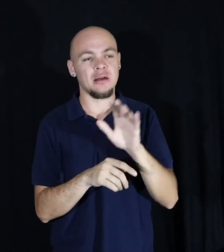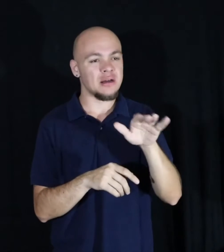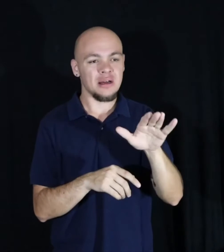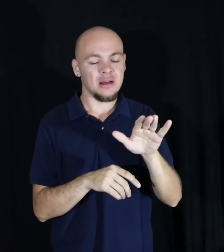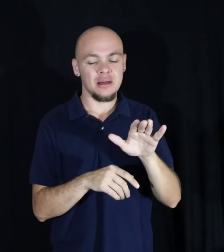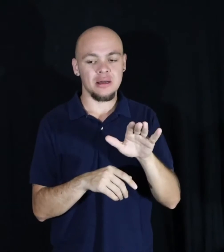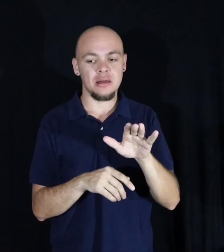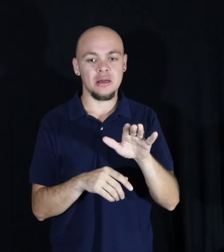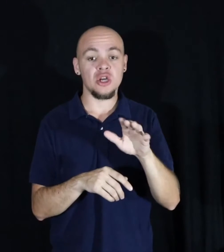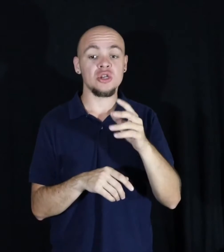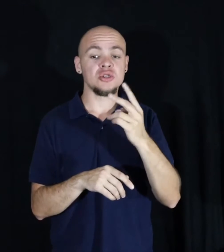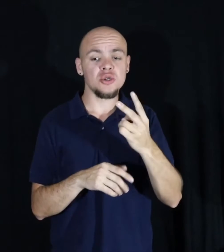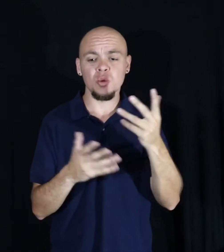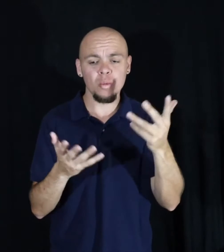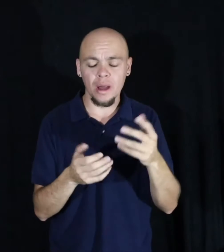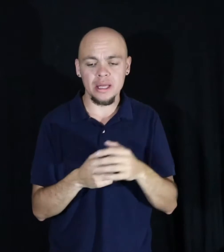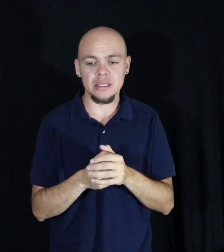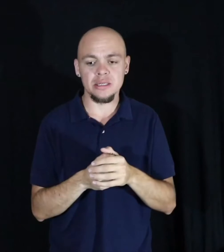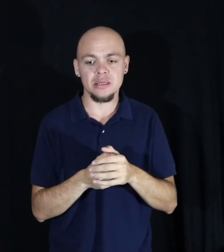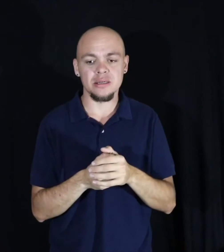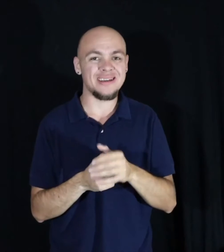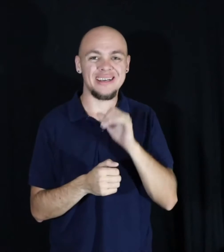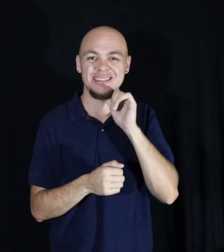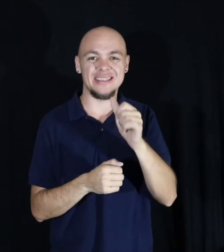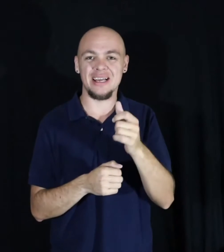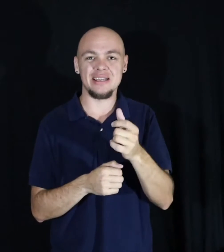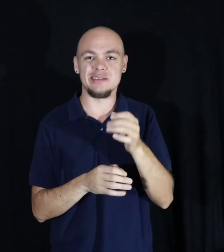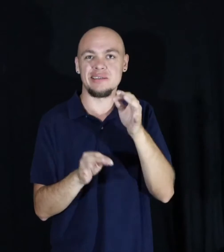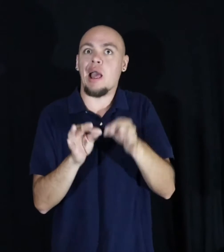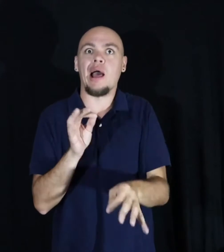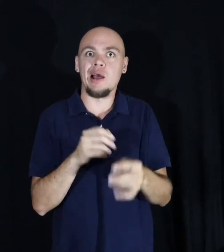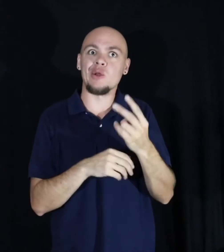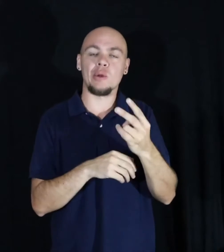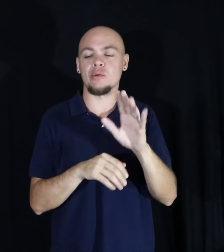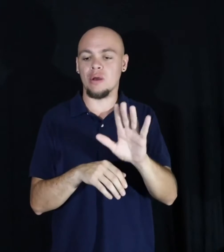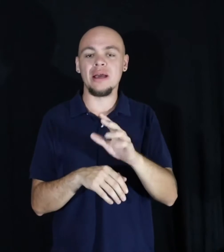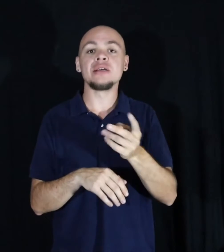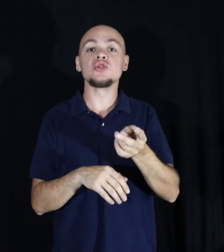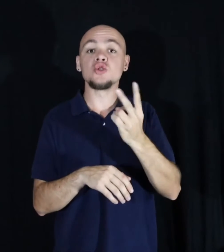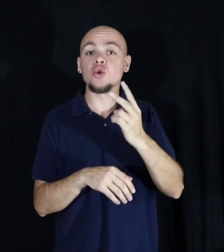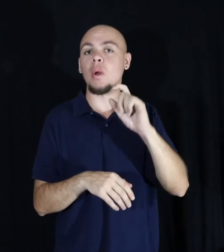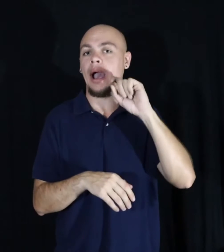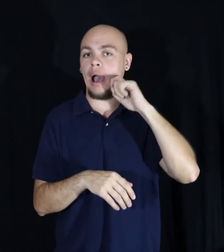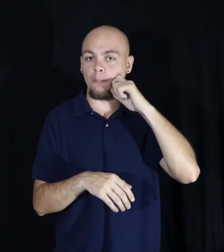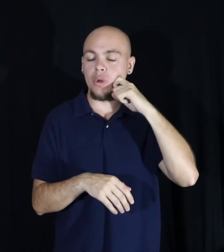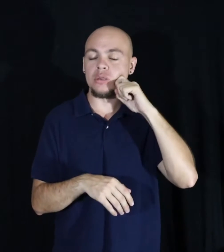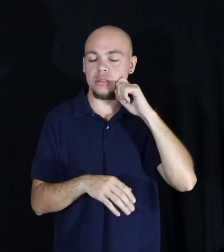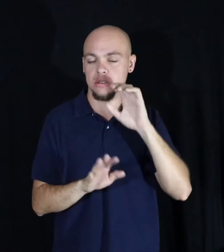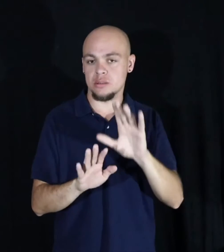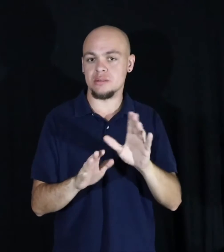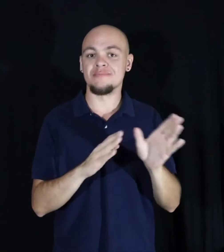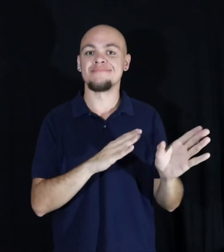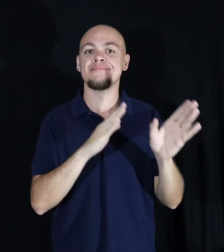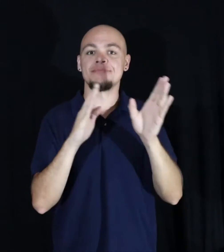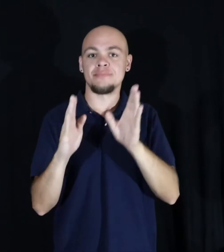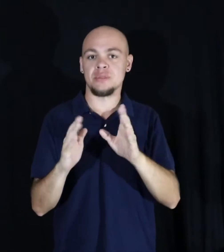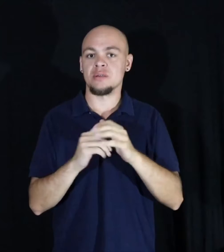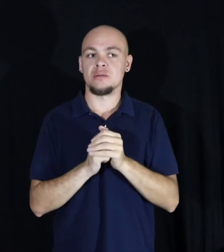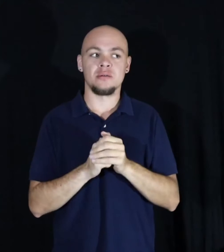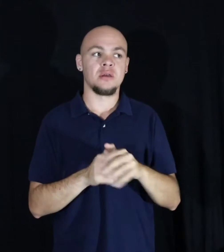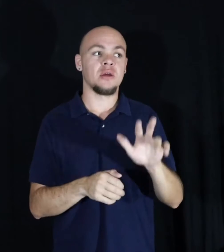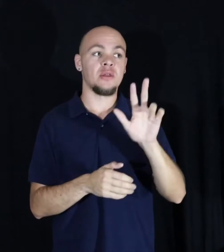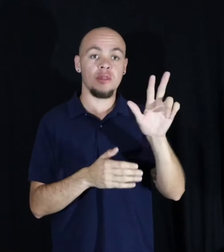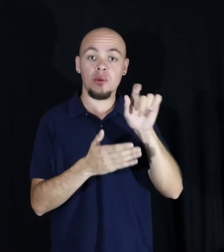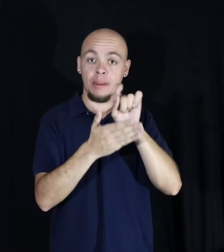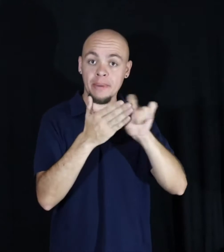as well, since math is a language. So it's not just 2, it's 2 apples. Next is 3 pencils